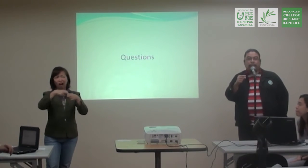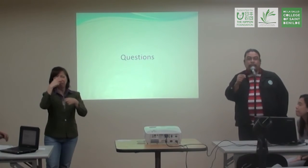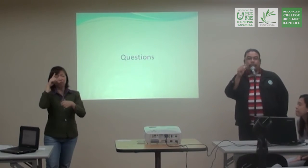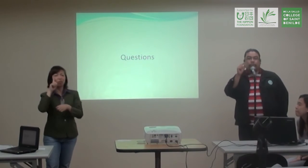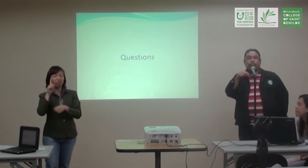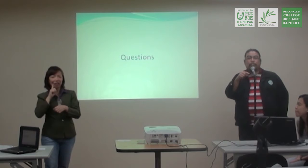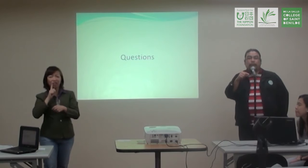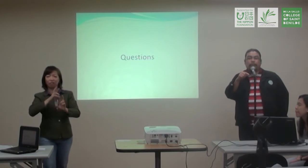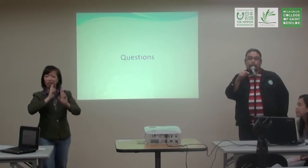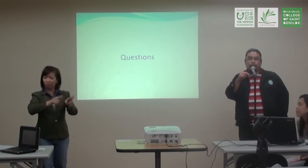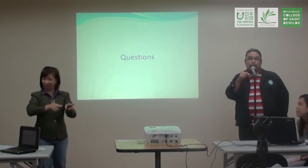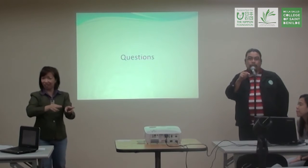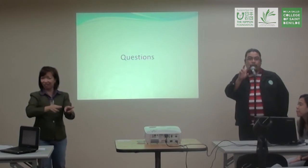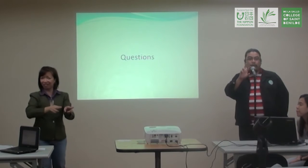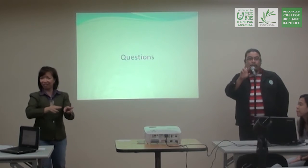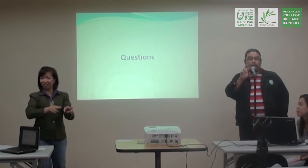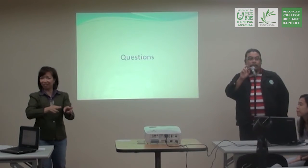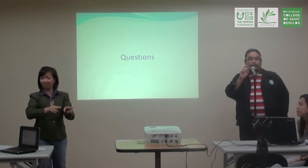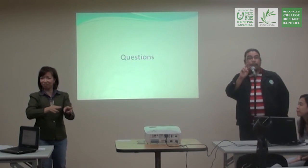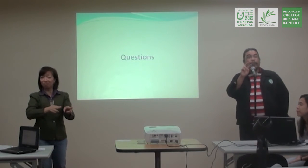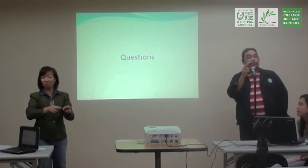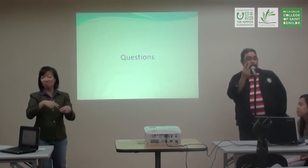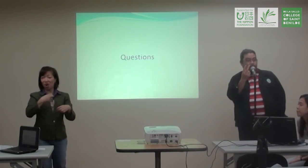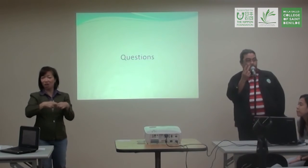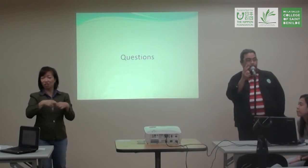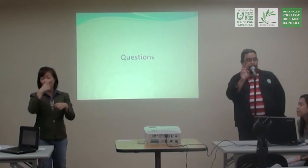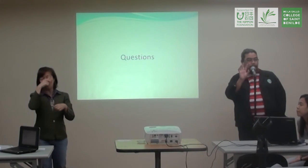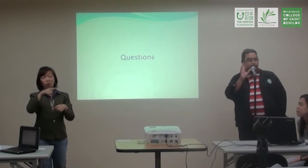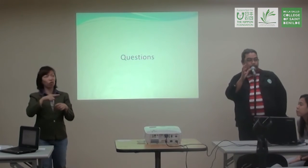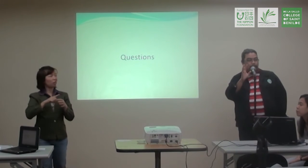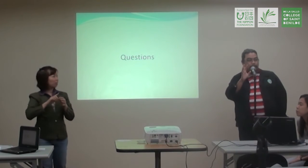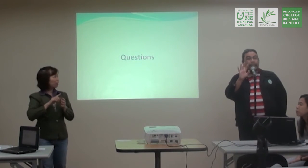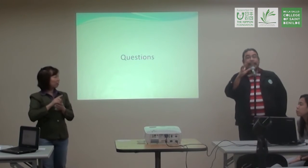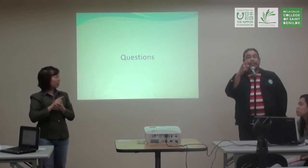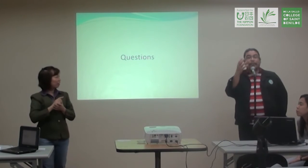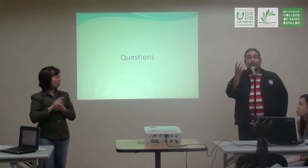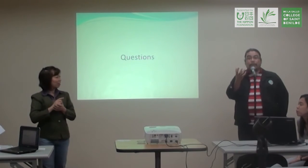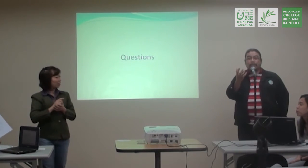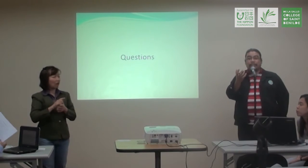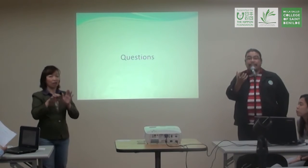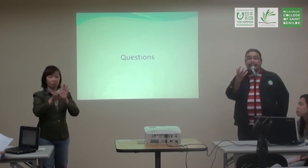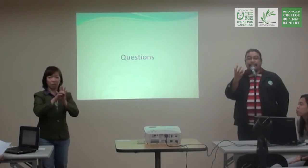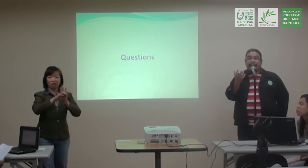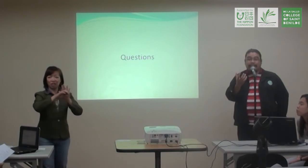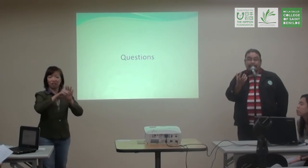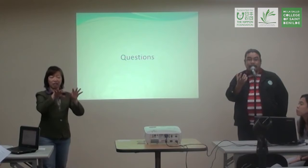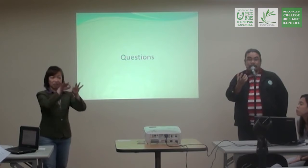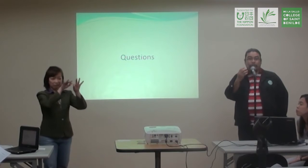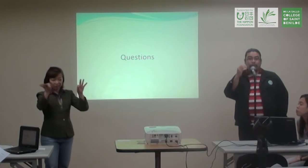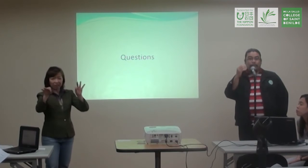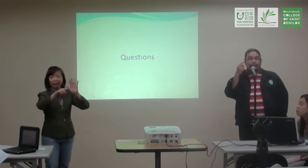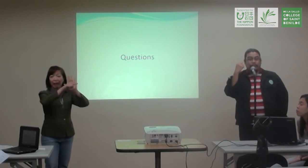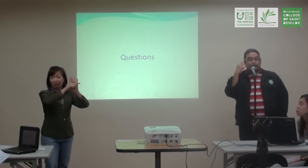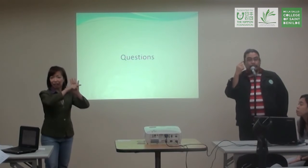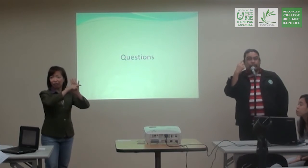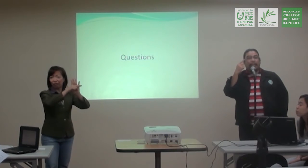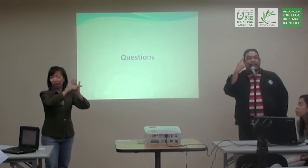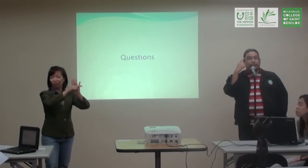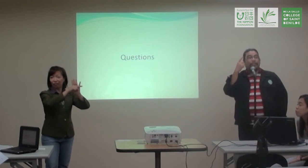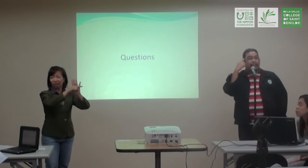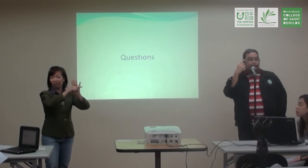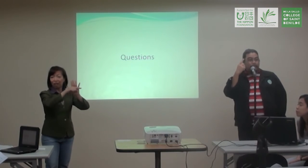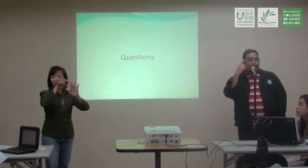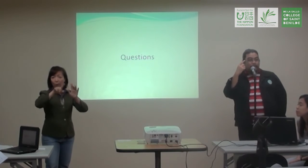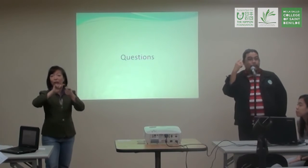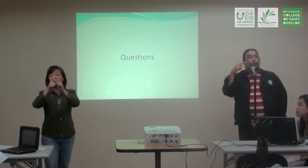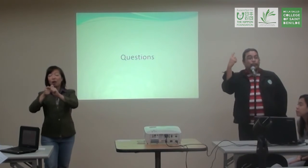deaf respondents to respond to reverse score, the negatively stated items. So that was something